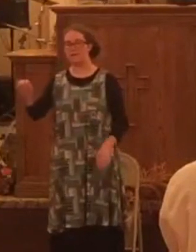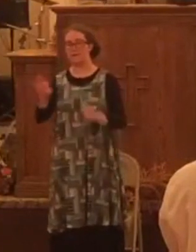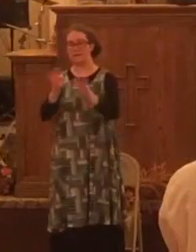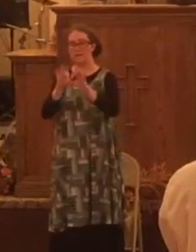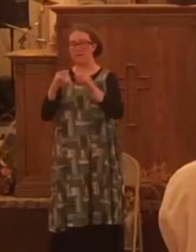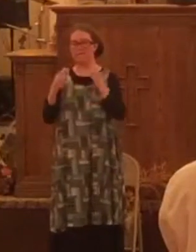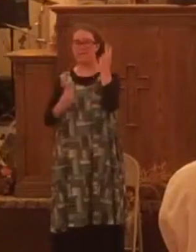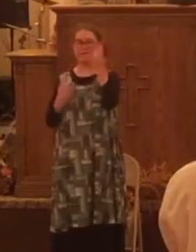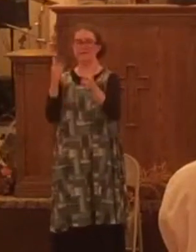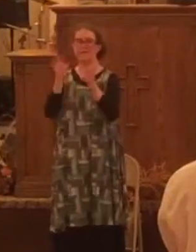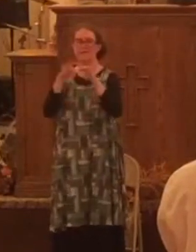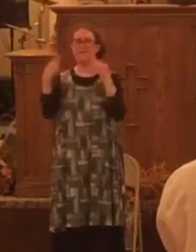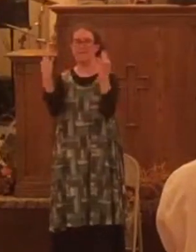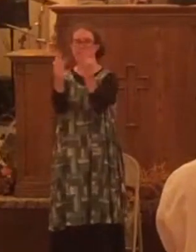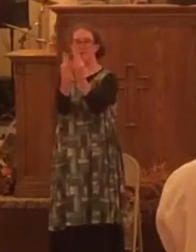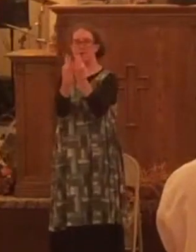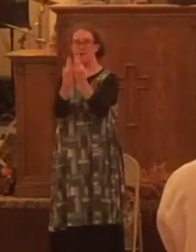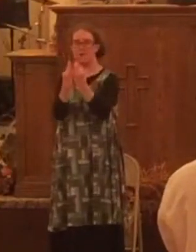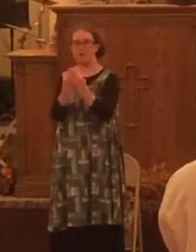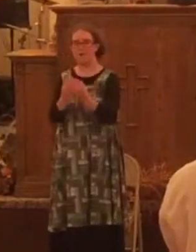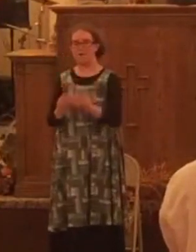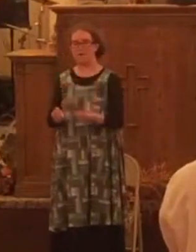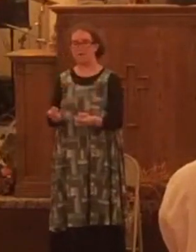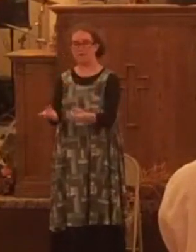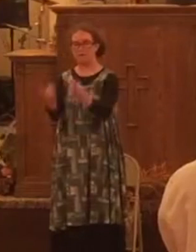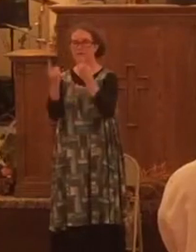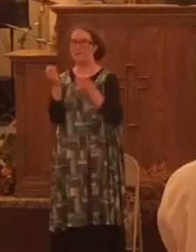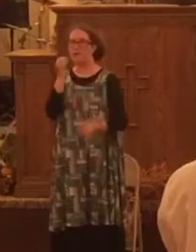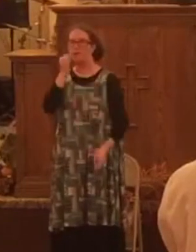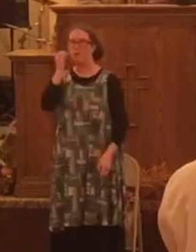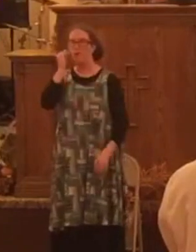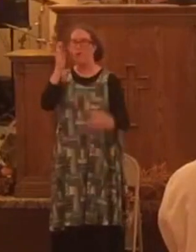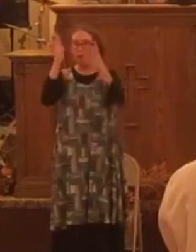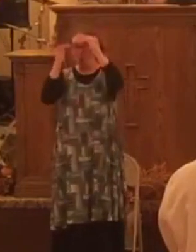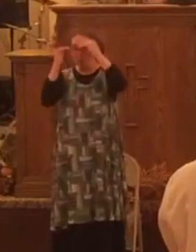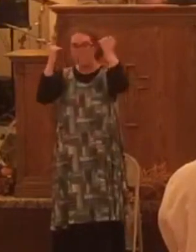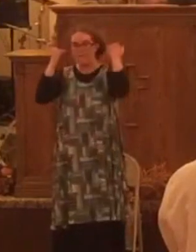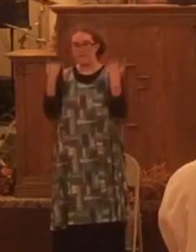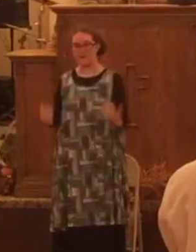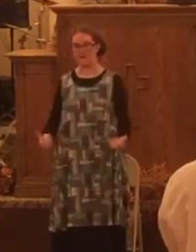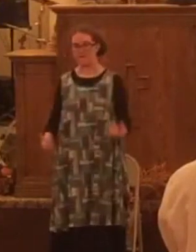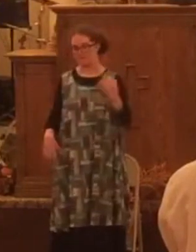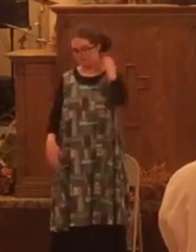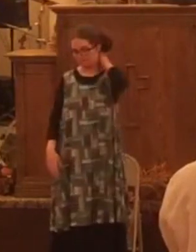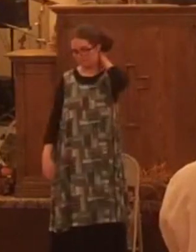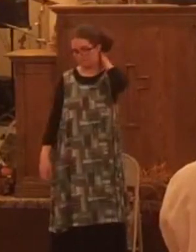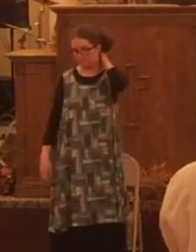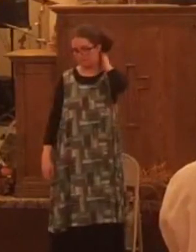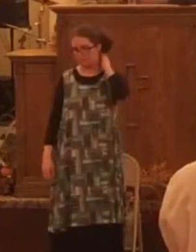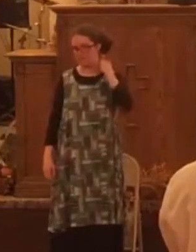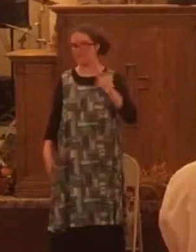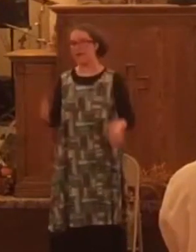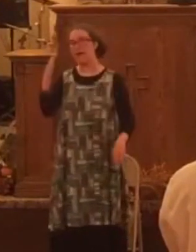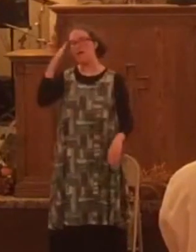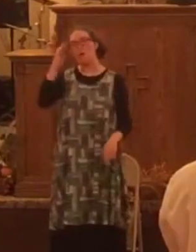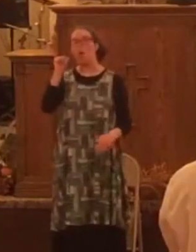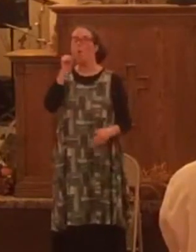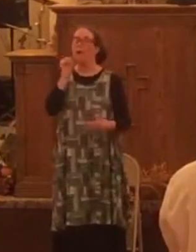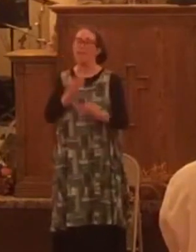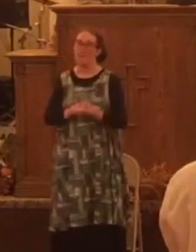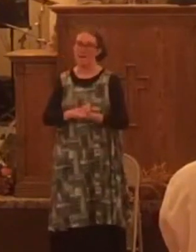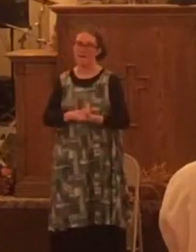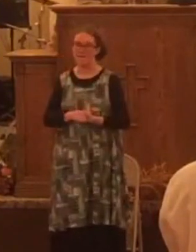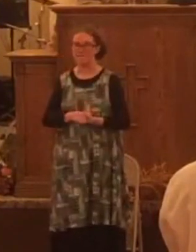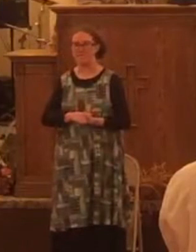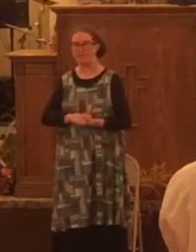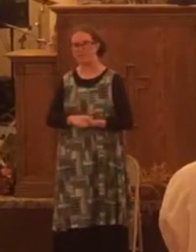family and on their way back. Yep. Hopefully right now. Yes. But if I know my wife,